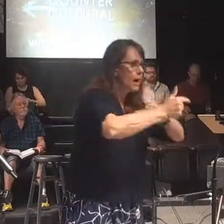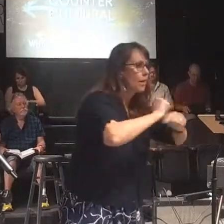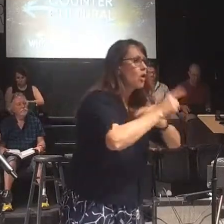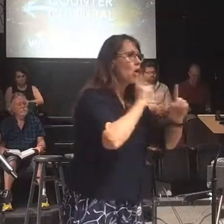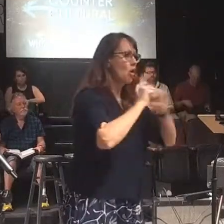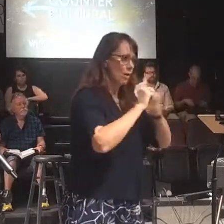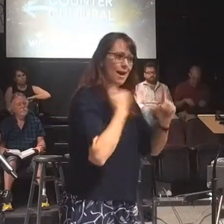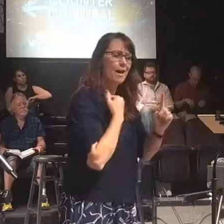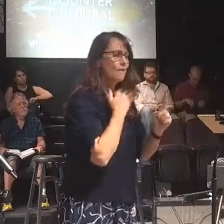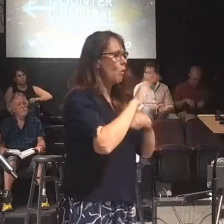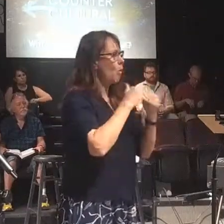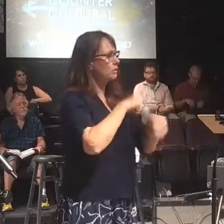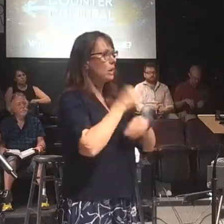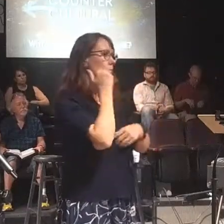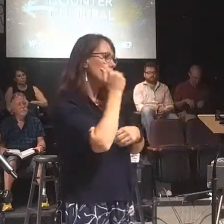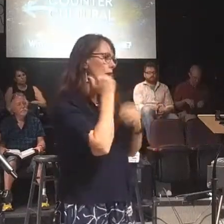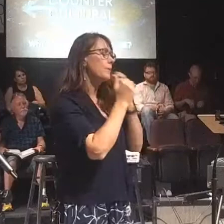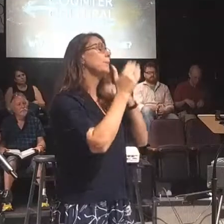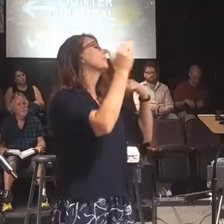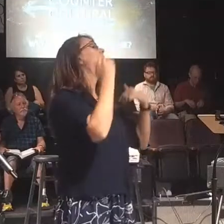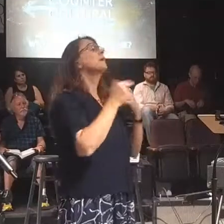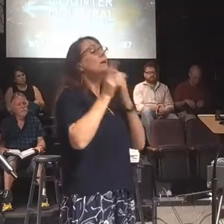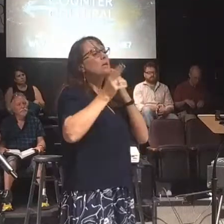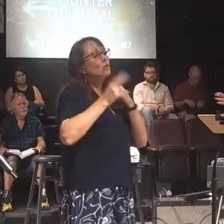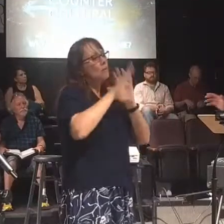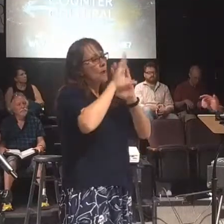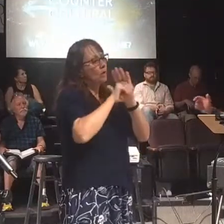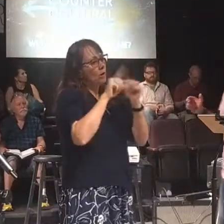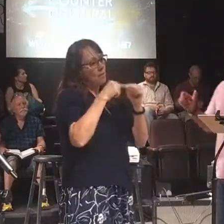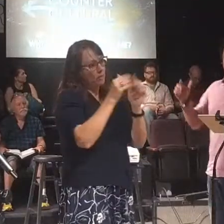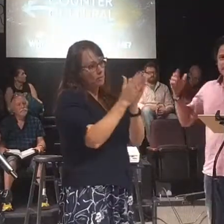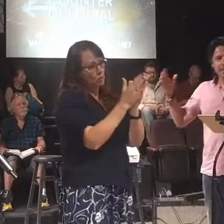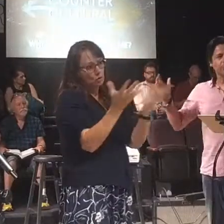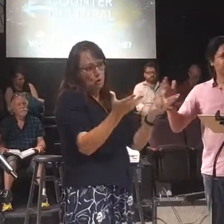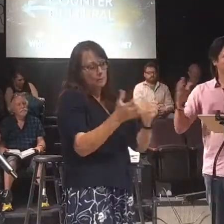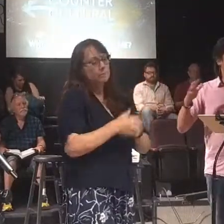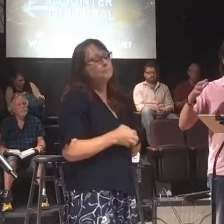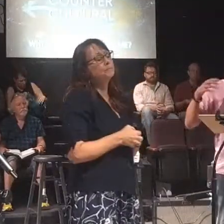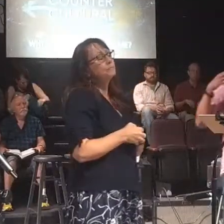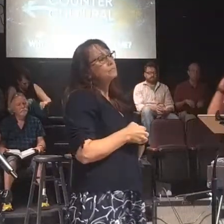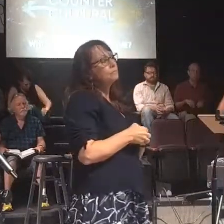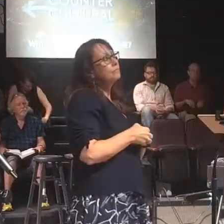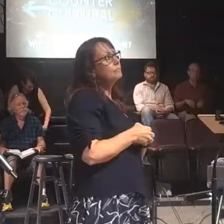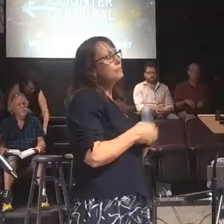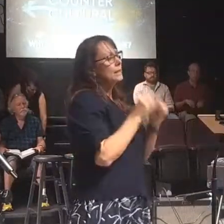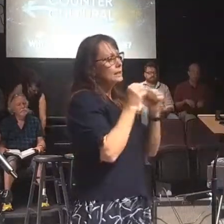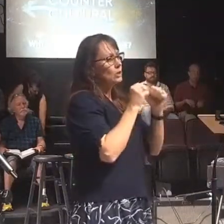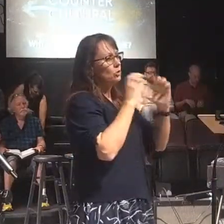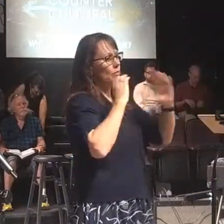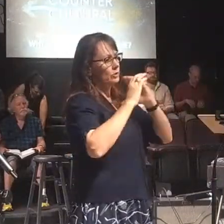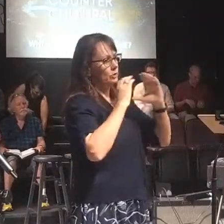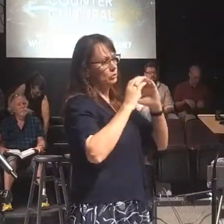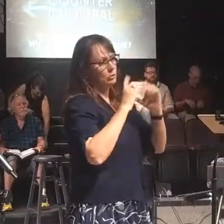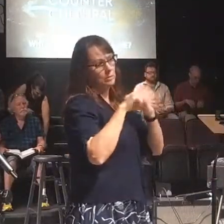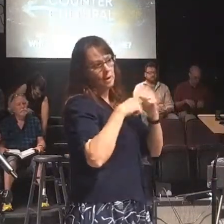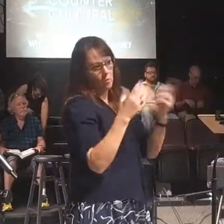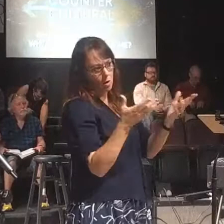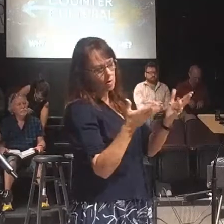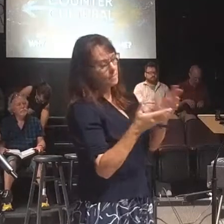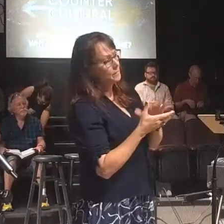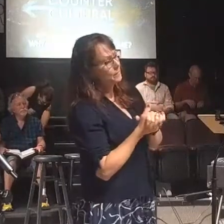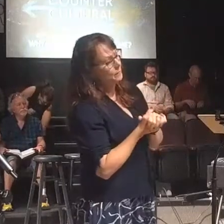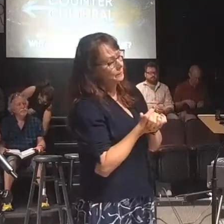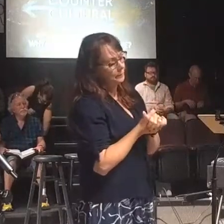So the historical context of this book is this continuum that basically is